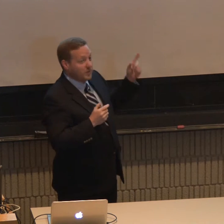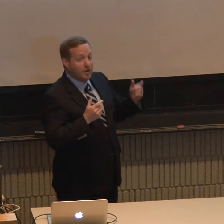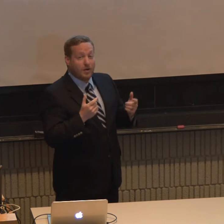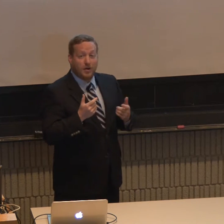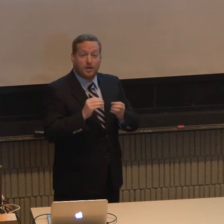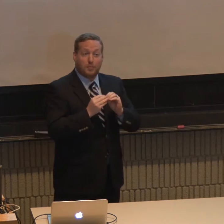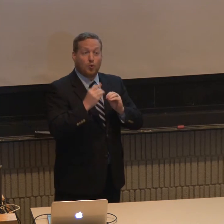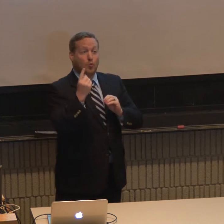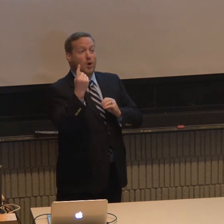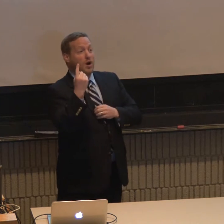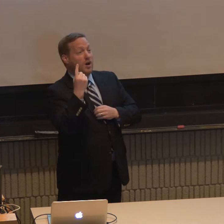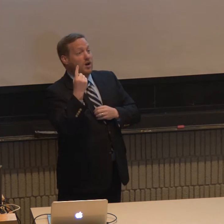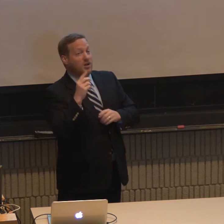acquisition.